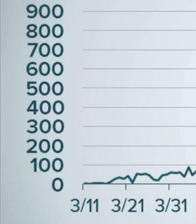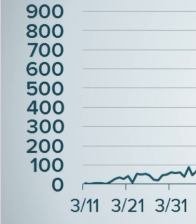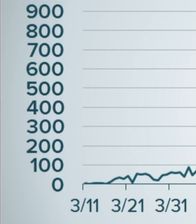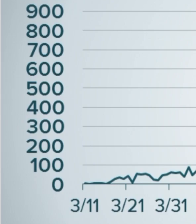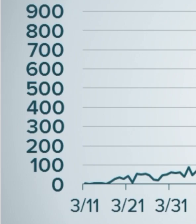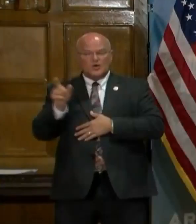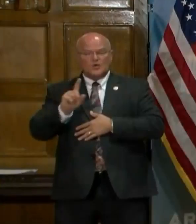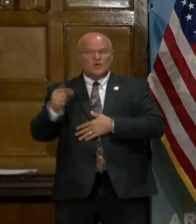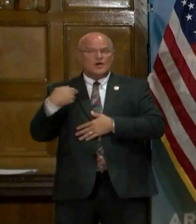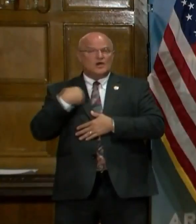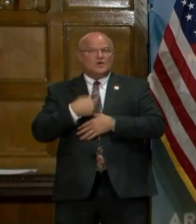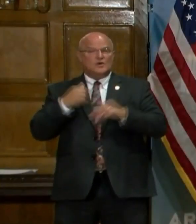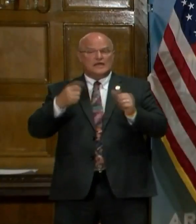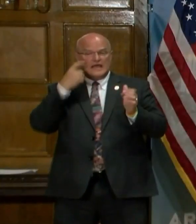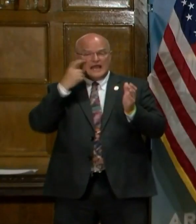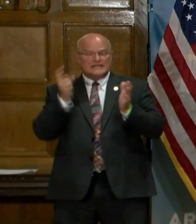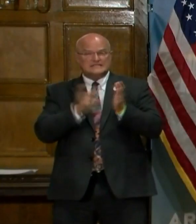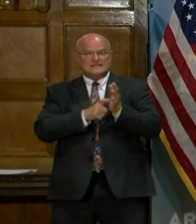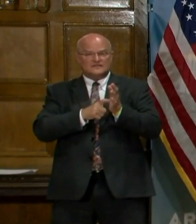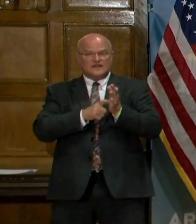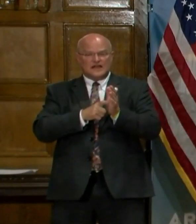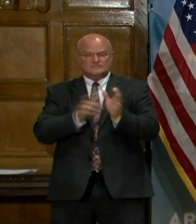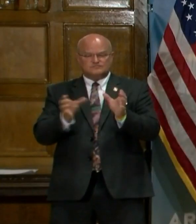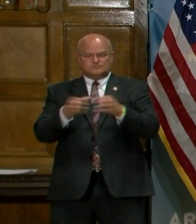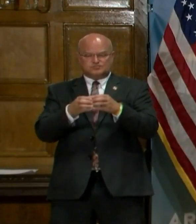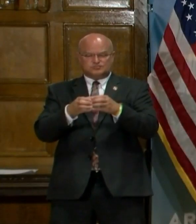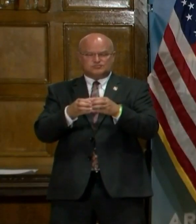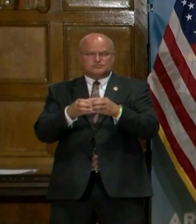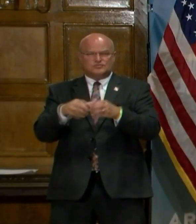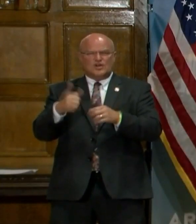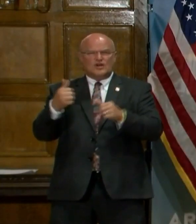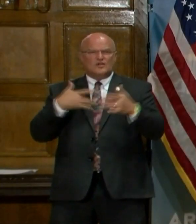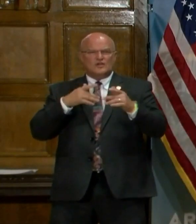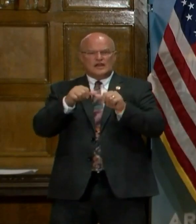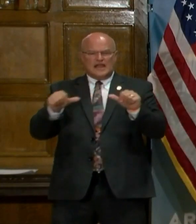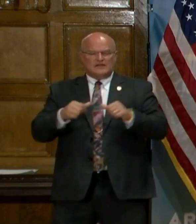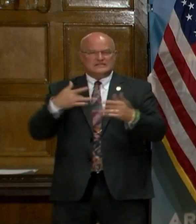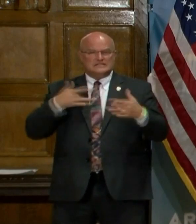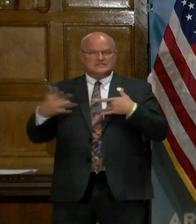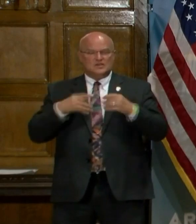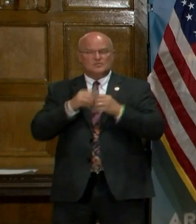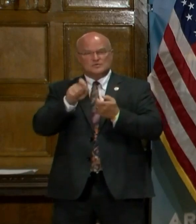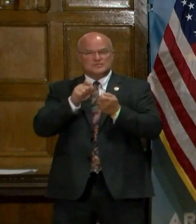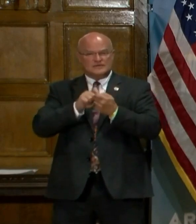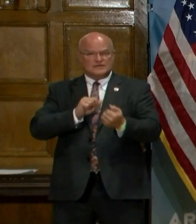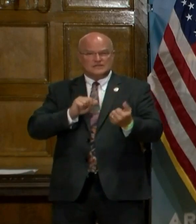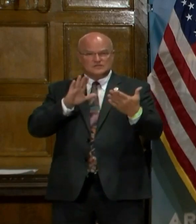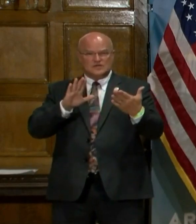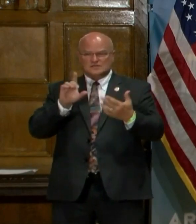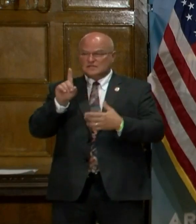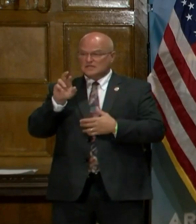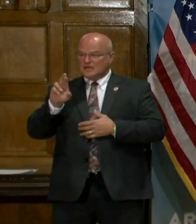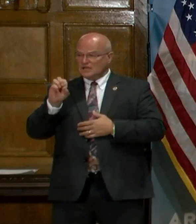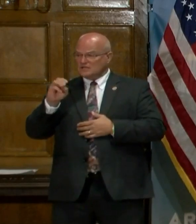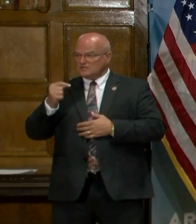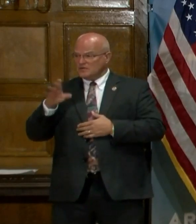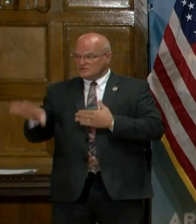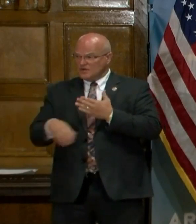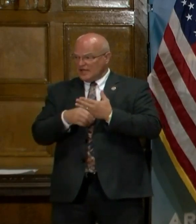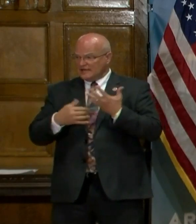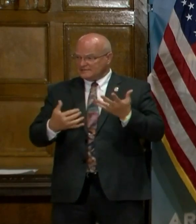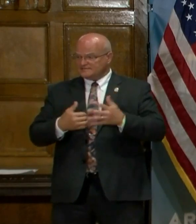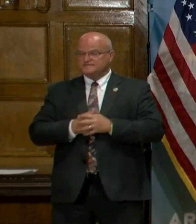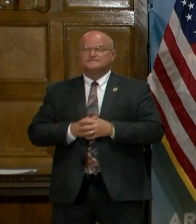as to where we can identify any clusters or any areas of concern that we can more specifically address. Dr. Smith, did you want to add to